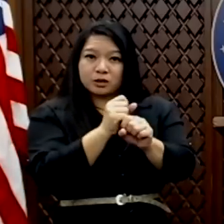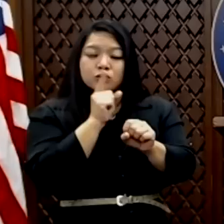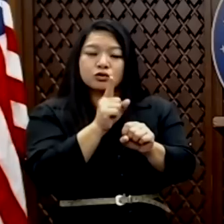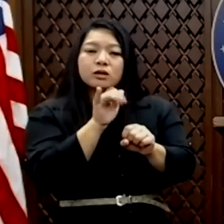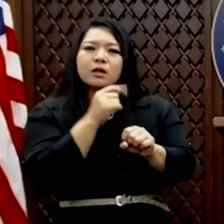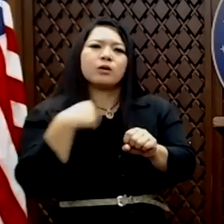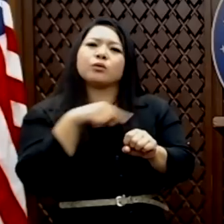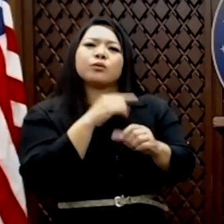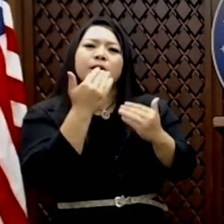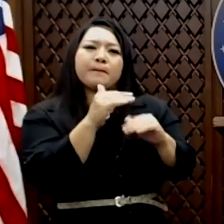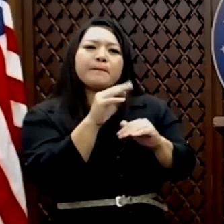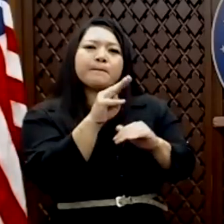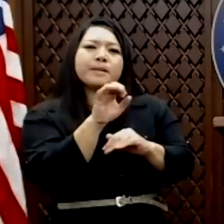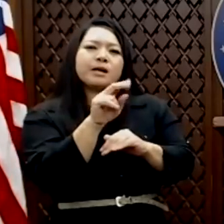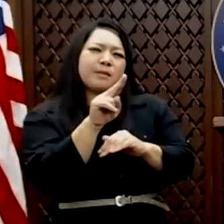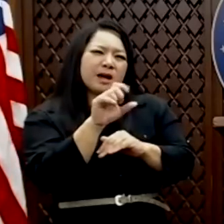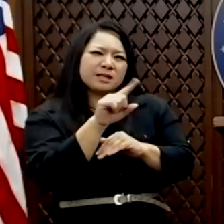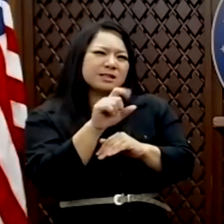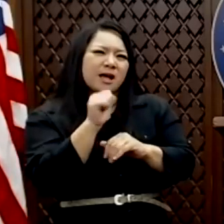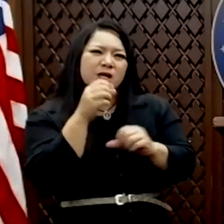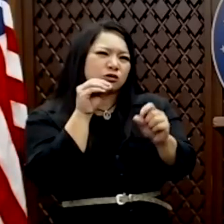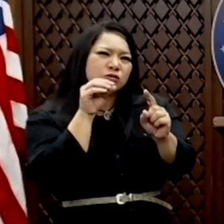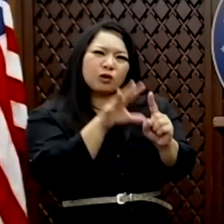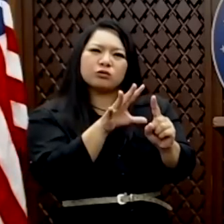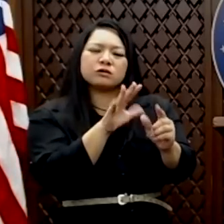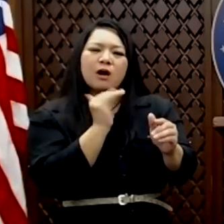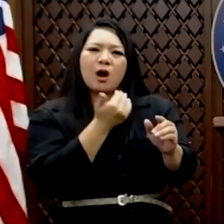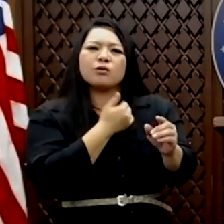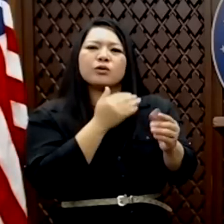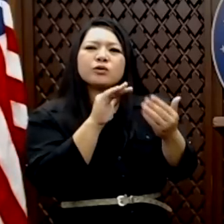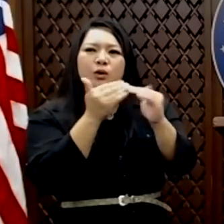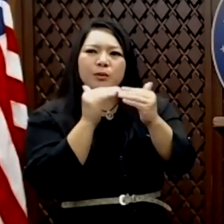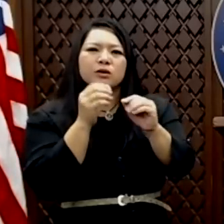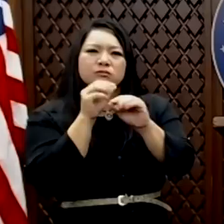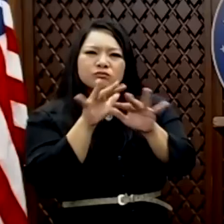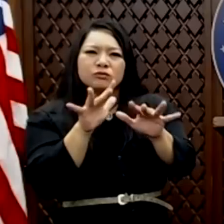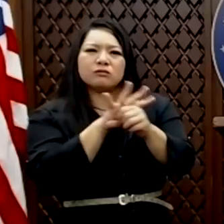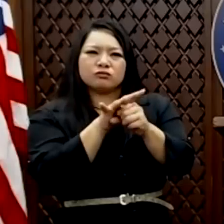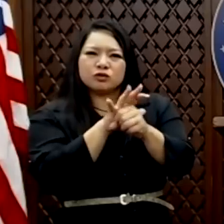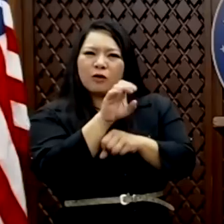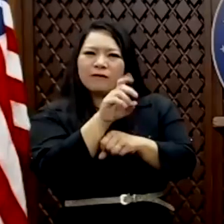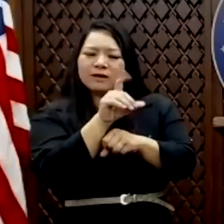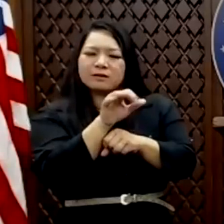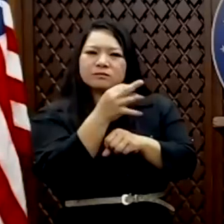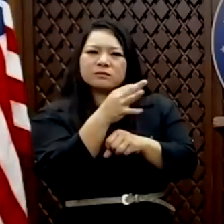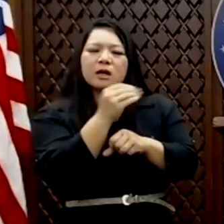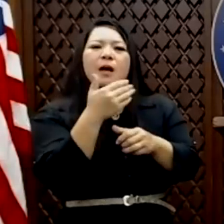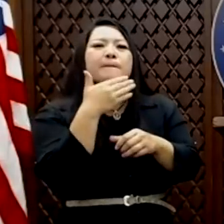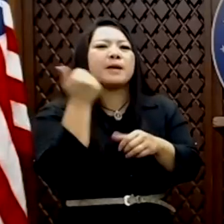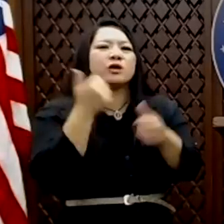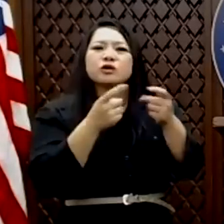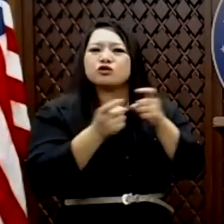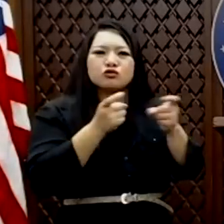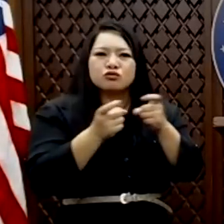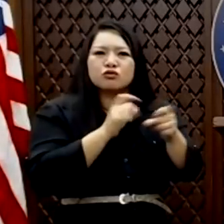that we minimize exposure of our community, so that we can better